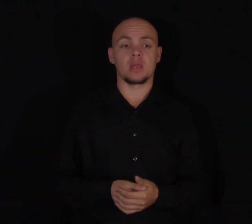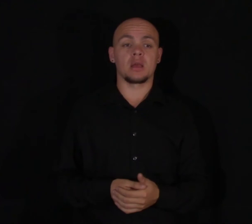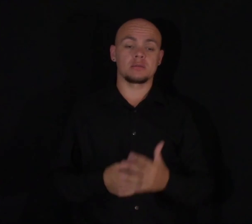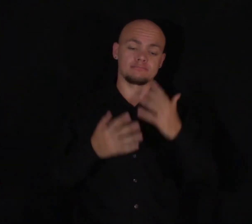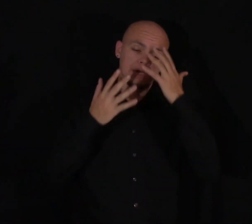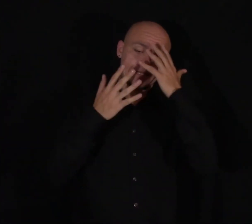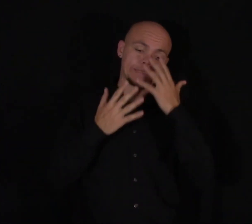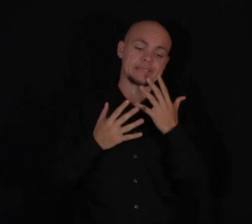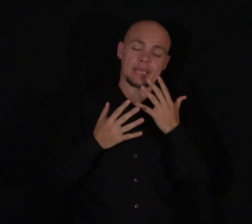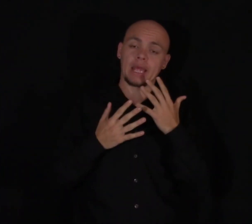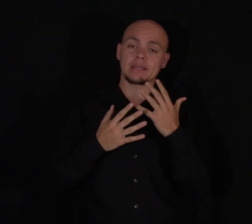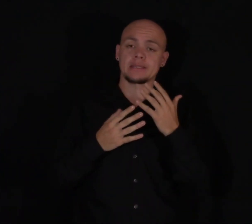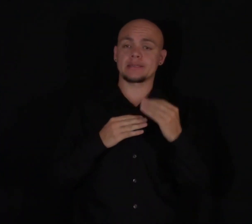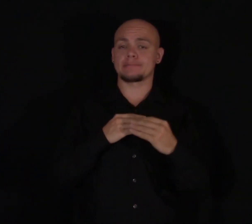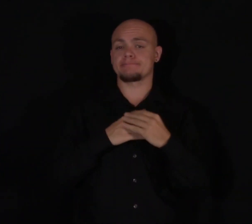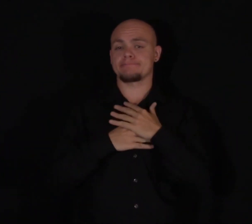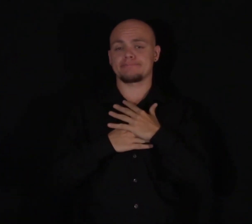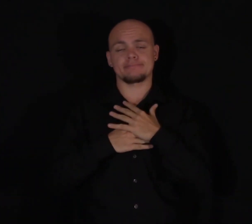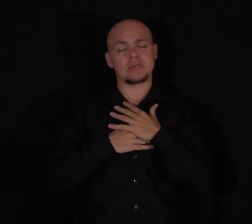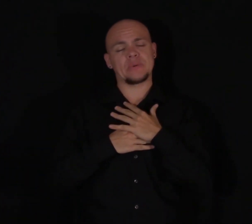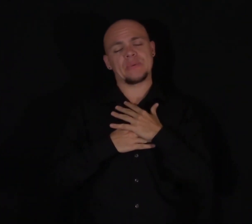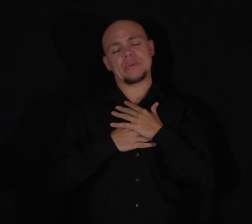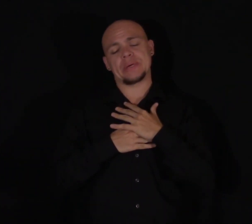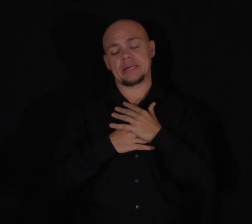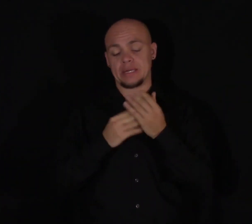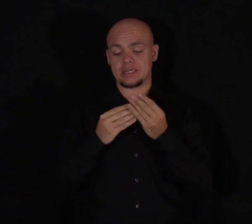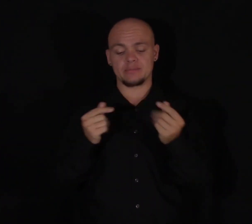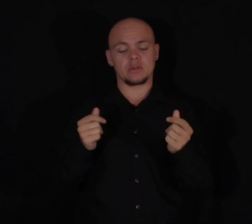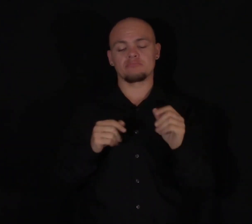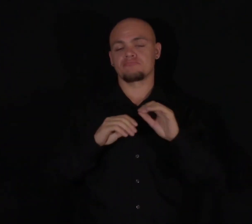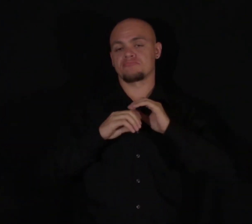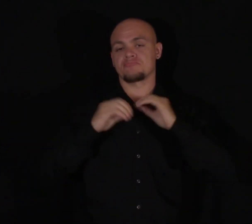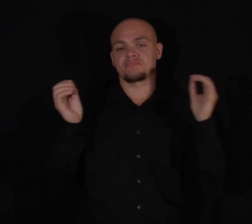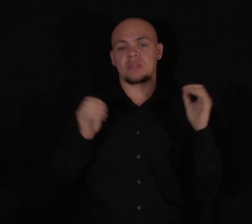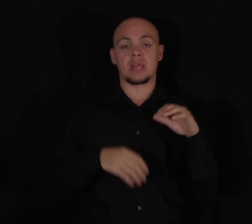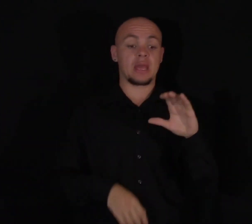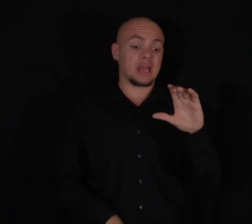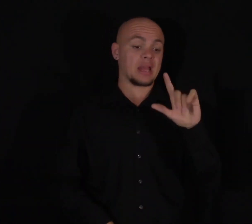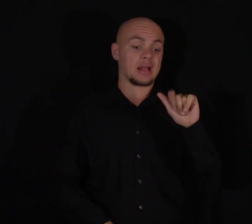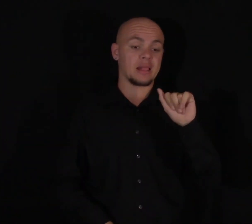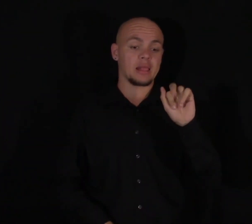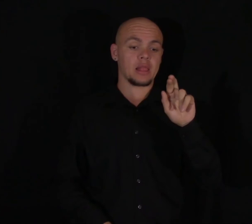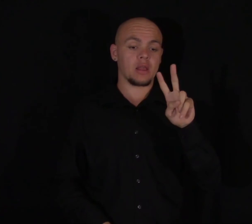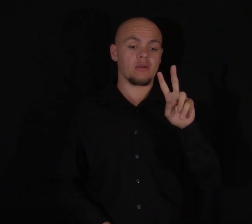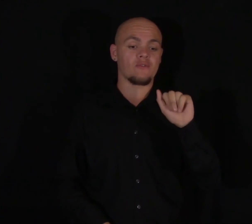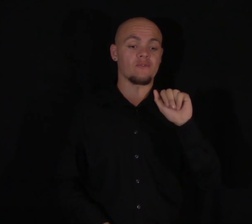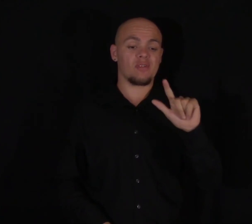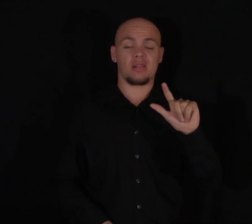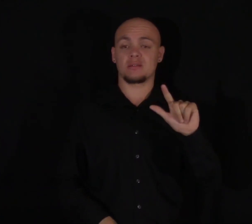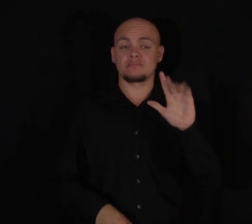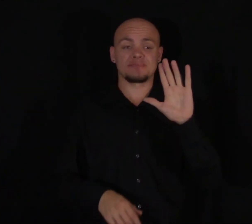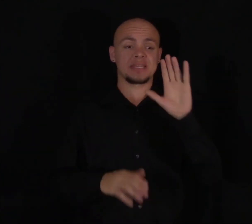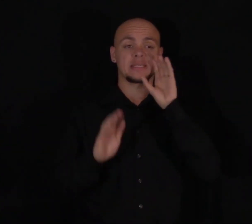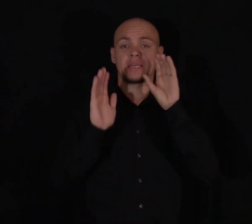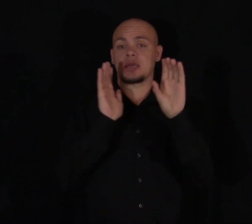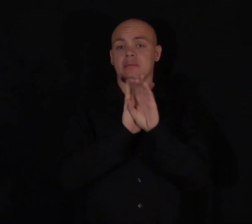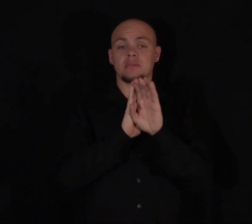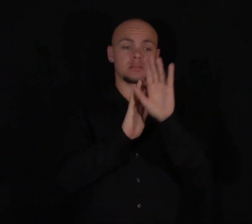that nothing could dissipate. The image of Clerval was forever before me, ghastly and murdered. More than